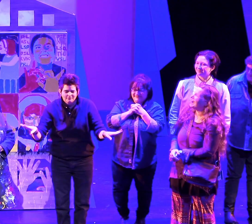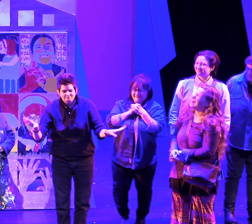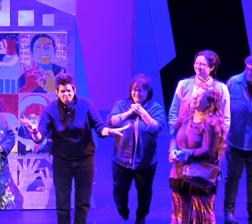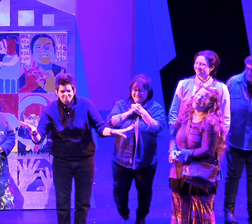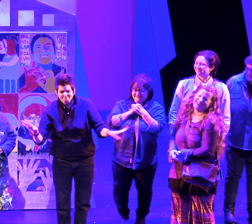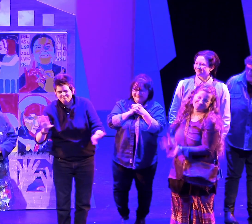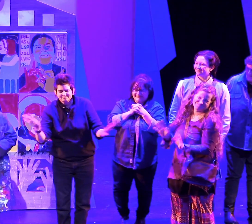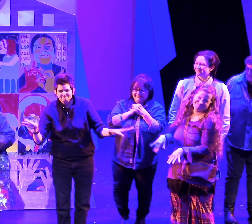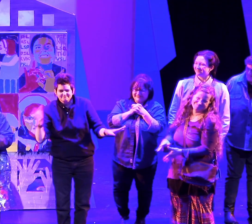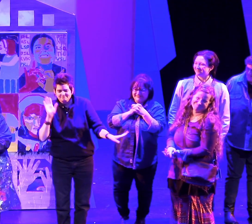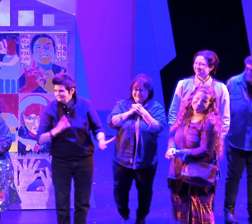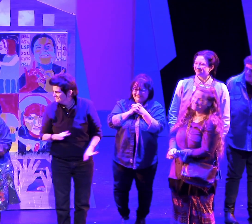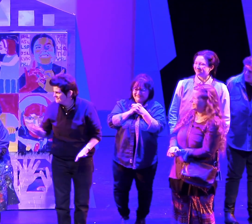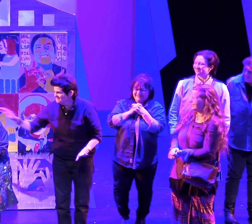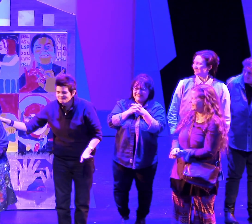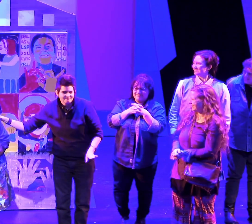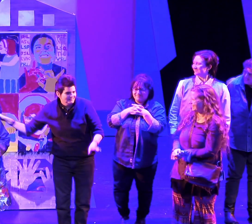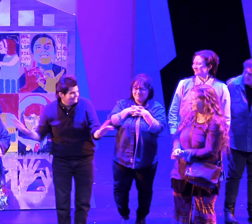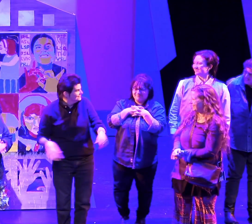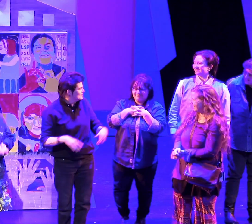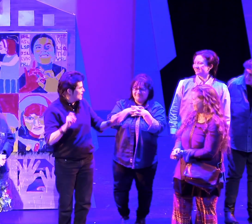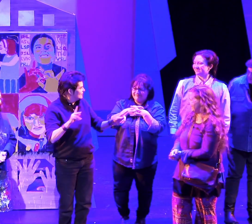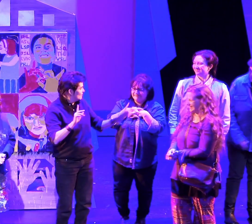mean, I don't think that was a surprise. I think it was on Facebook.